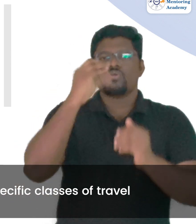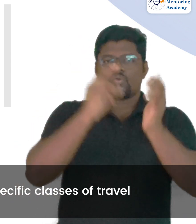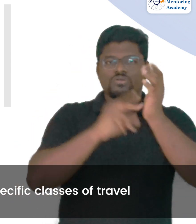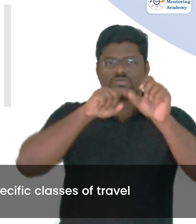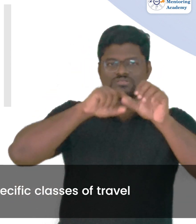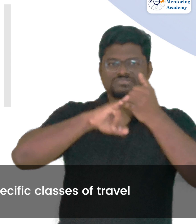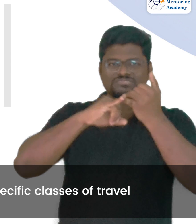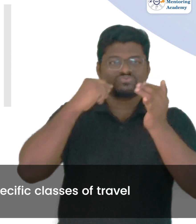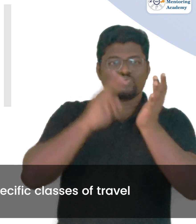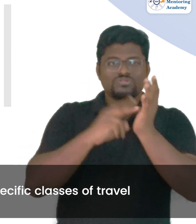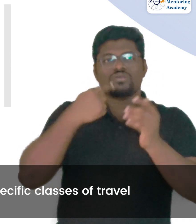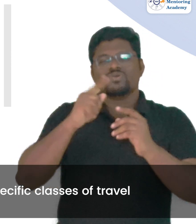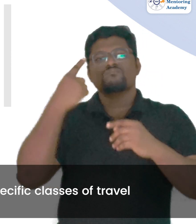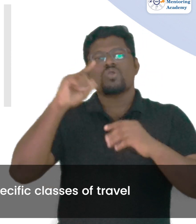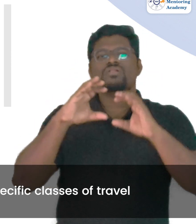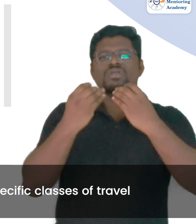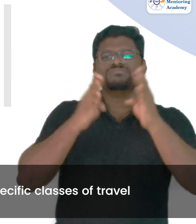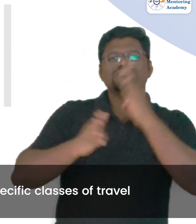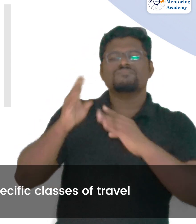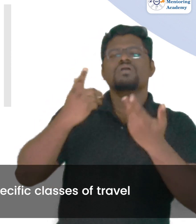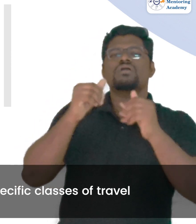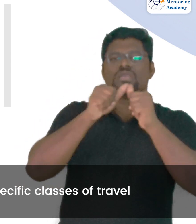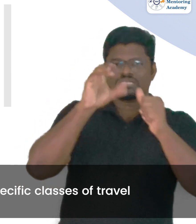Concessions are valid for specific classes of travel.